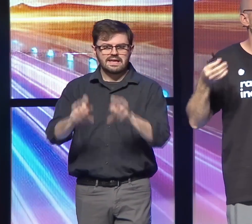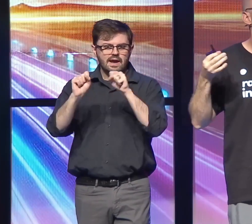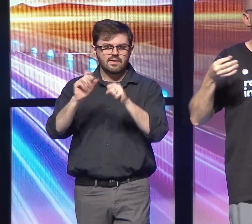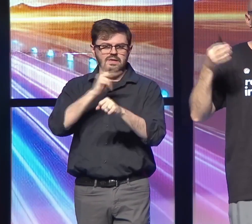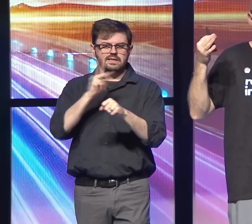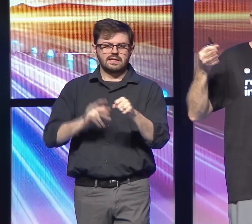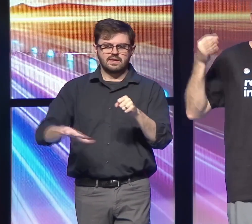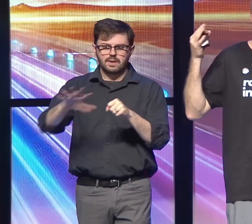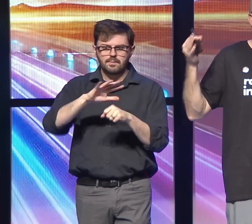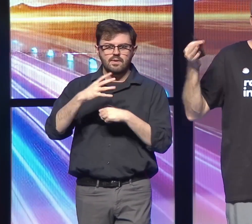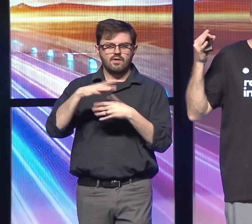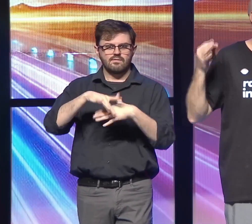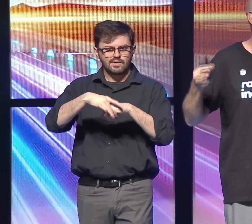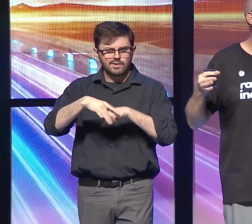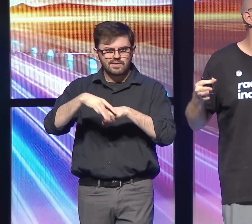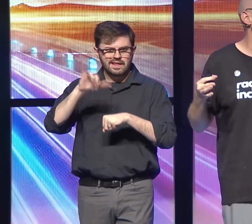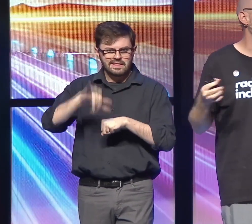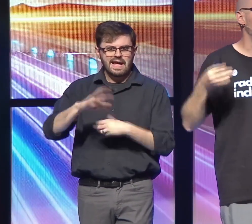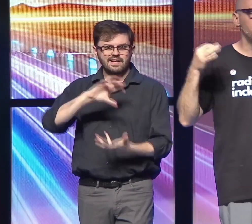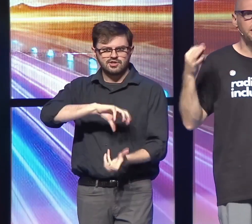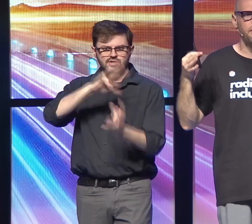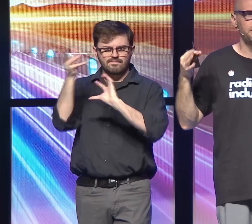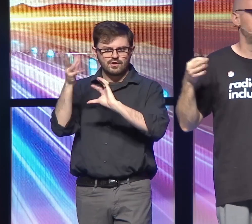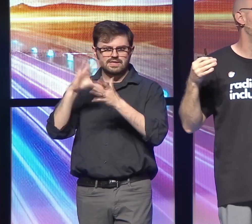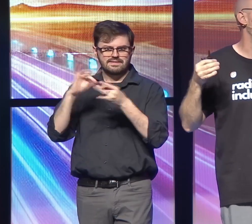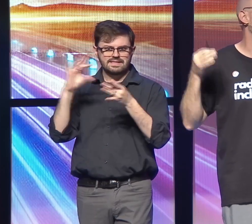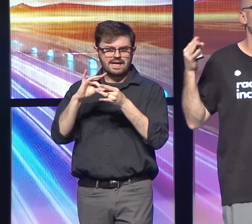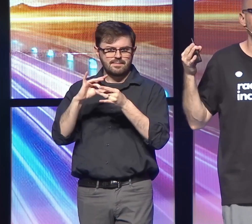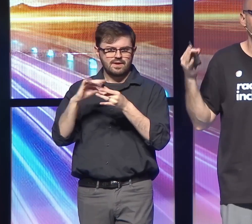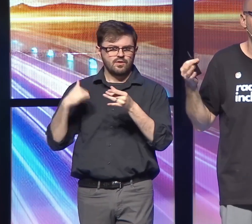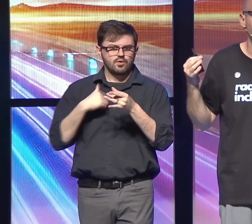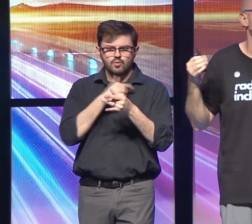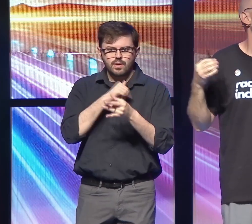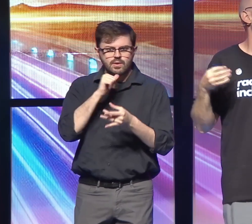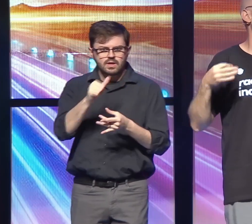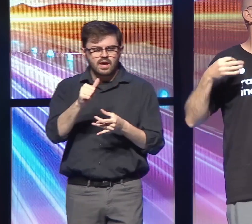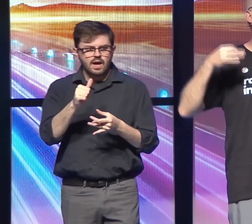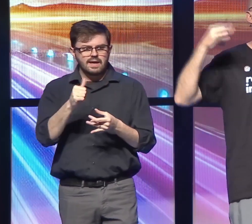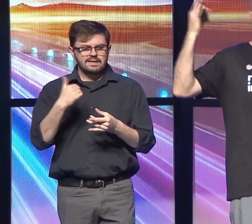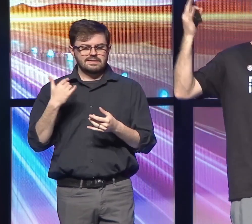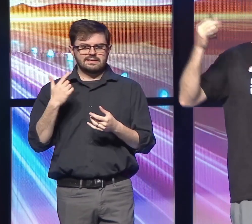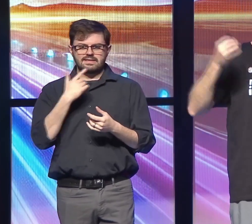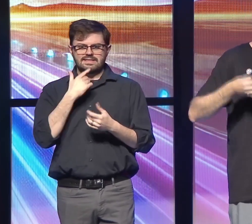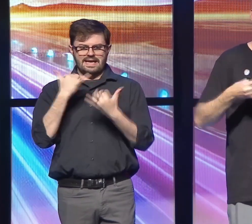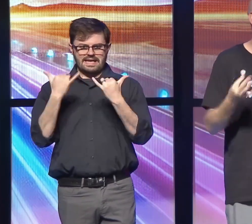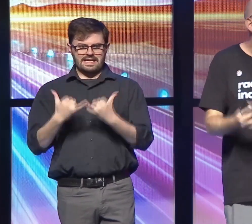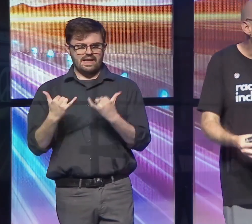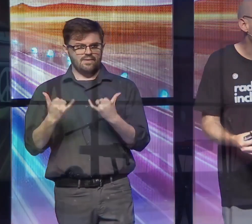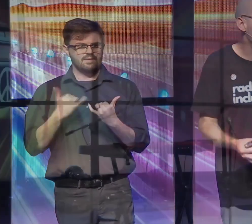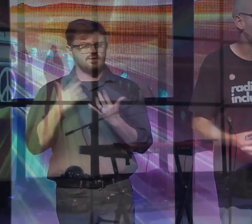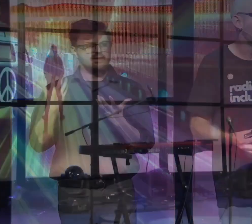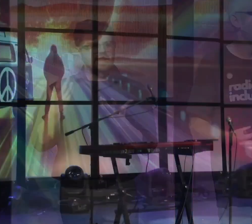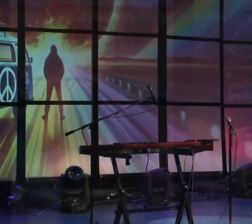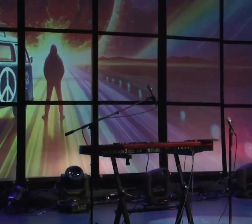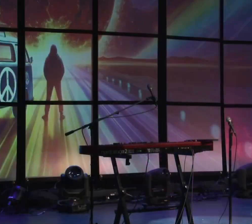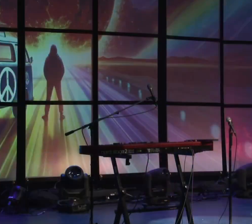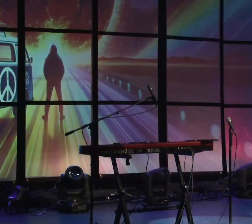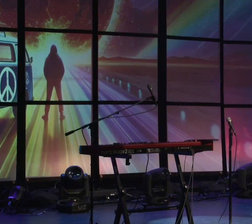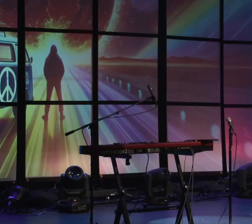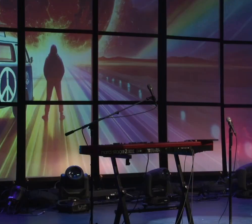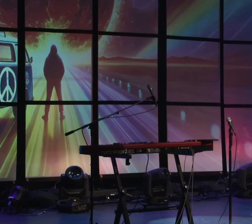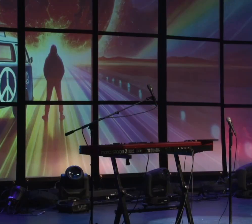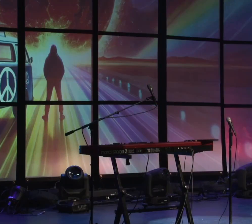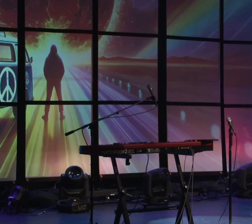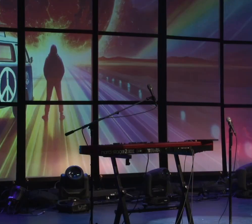the poor. That is a very subversive statement because we would never say that the kingdom of God or that success is found in poverty. Yet that